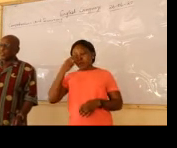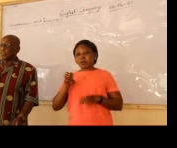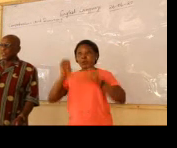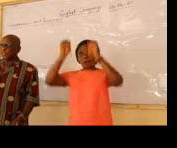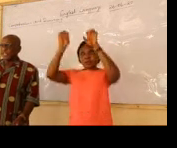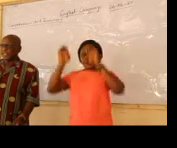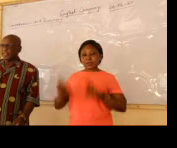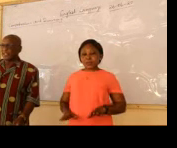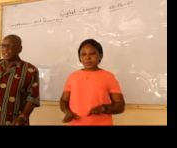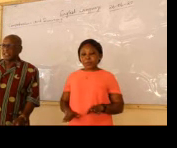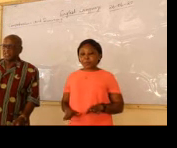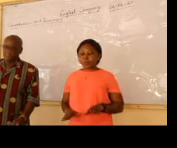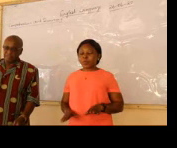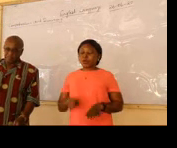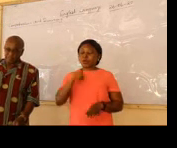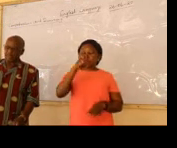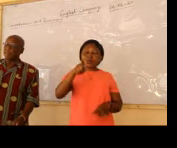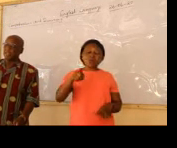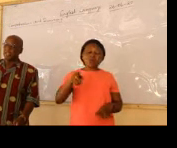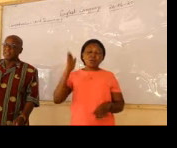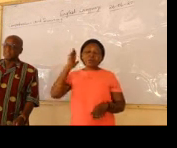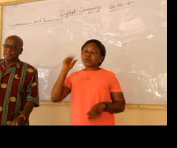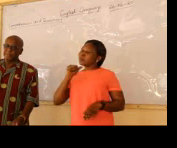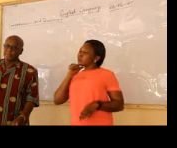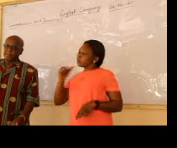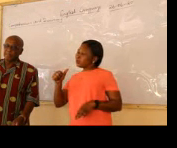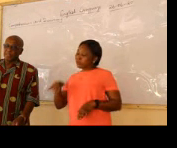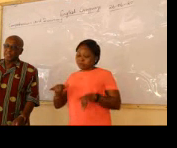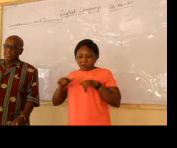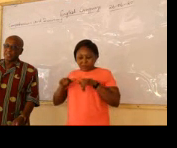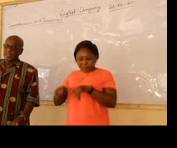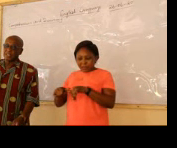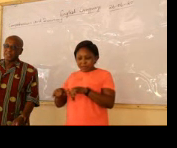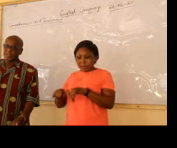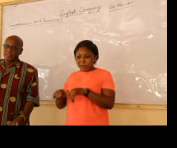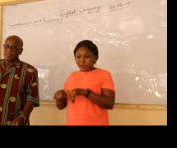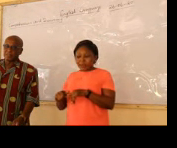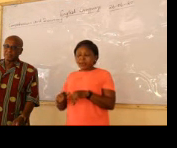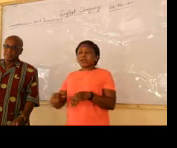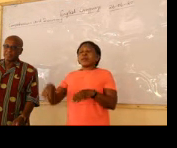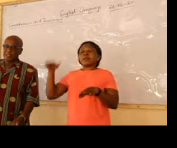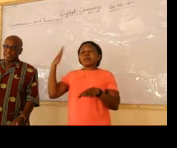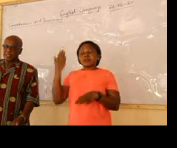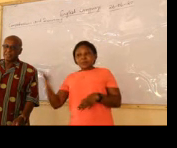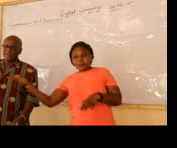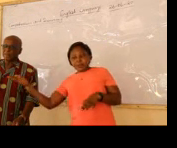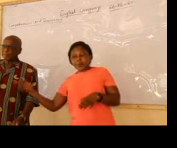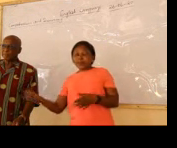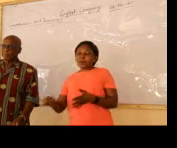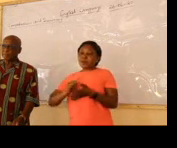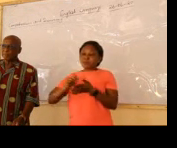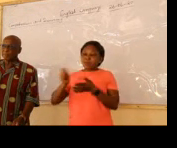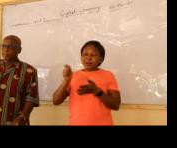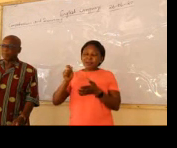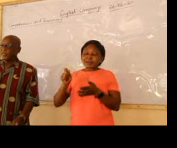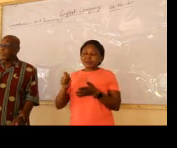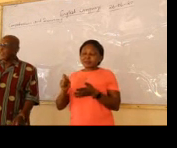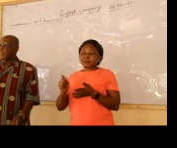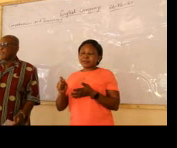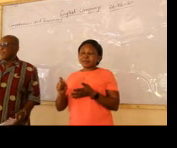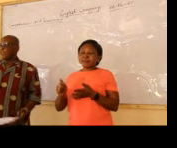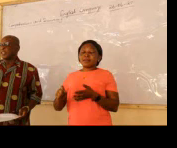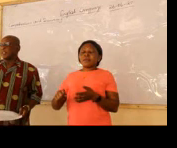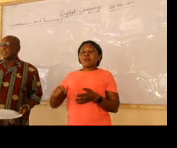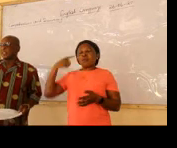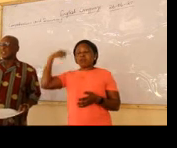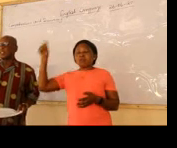you should not exceed 50 minutes in continuous writing.